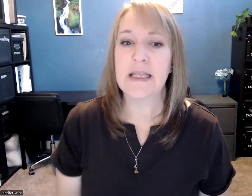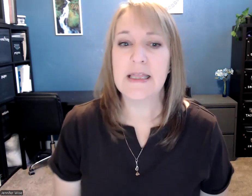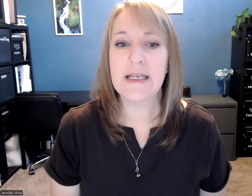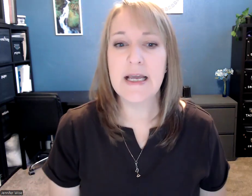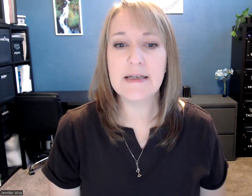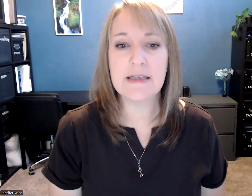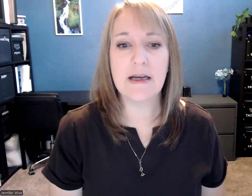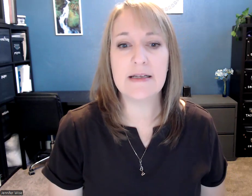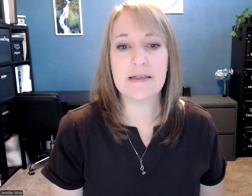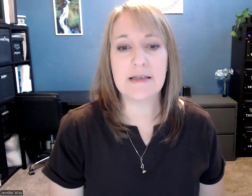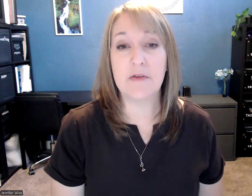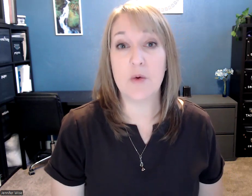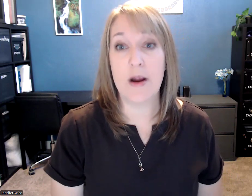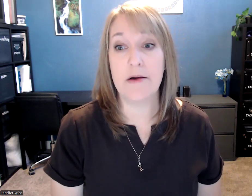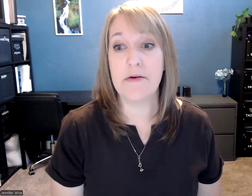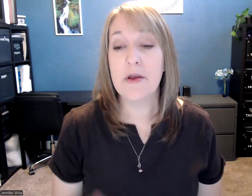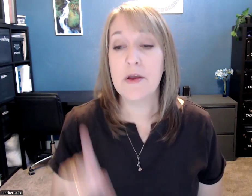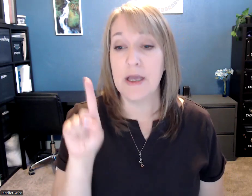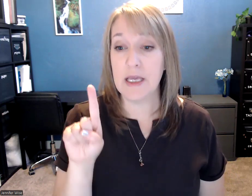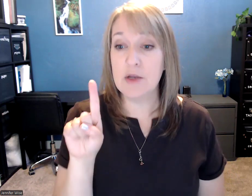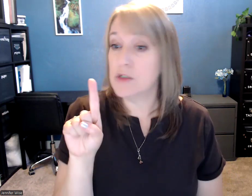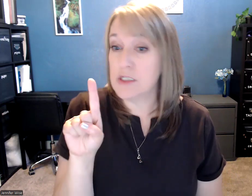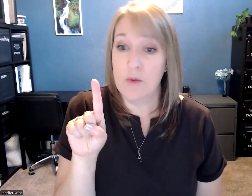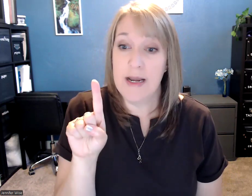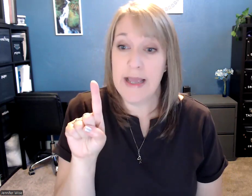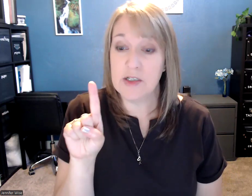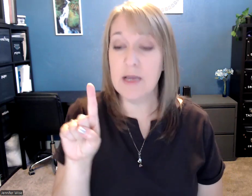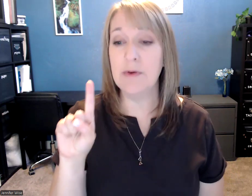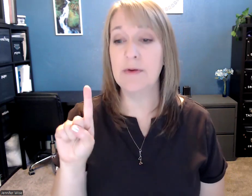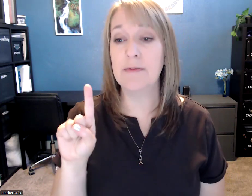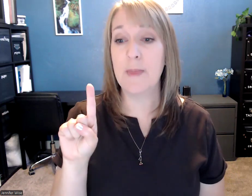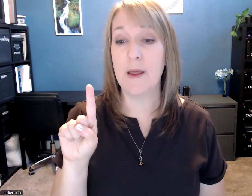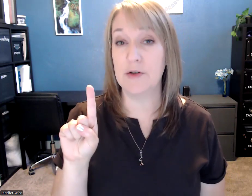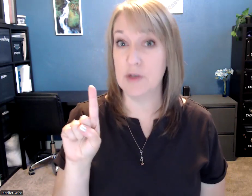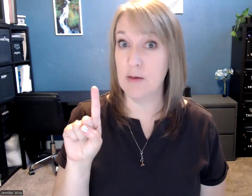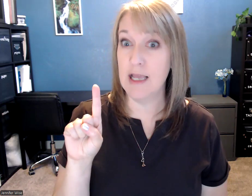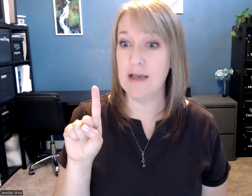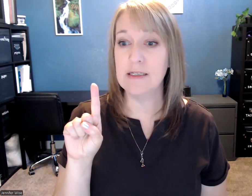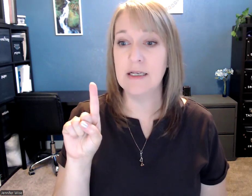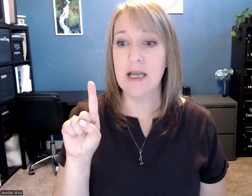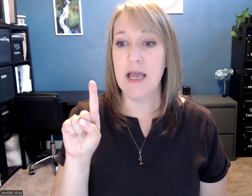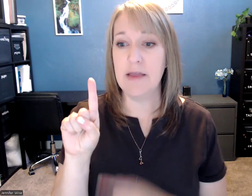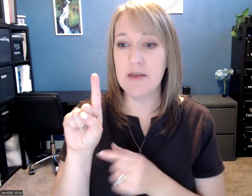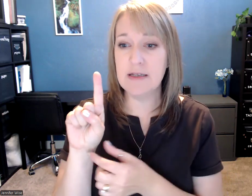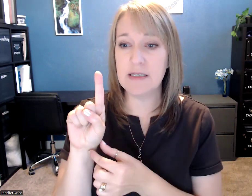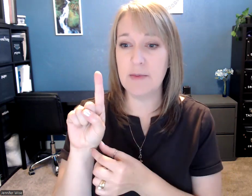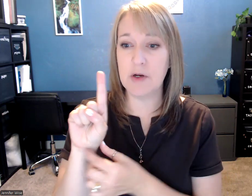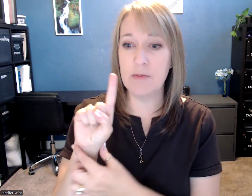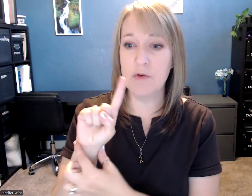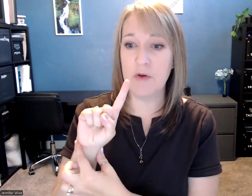The next sign is the sign for where. Again, you want just a one hand shape on your dominant hand. And this time you're going to move your